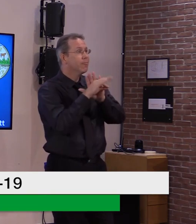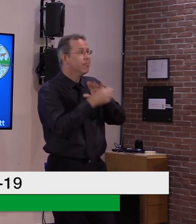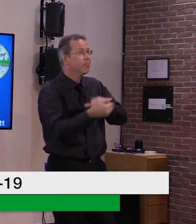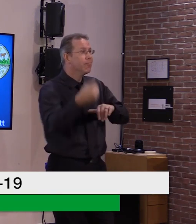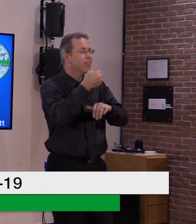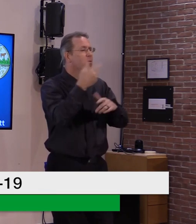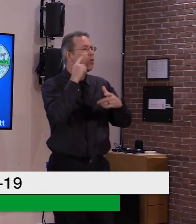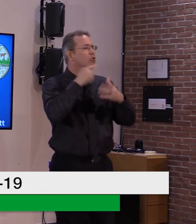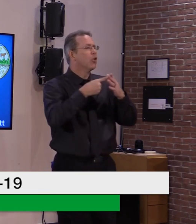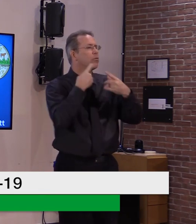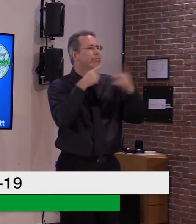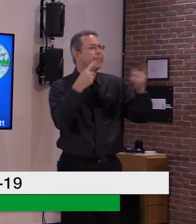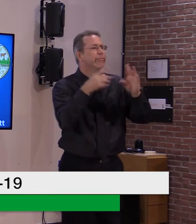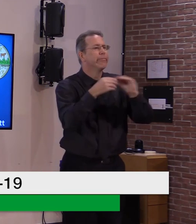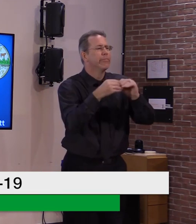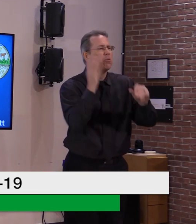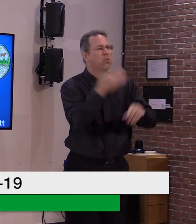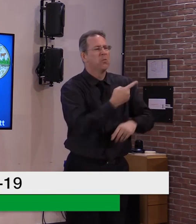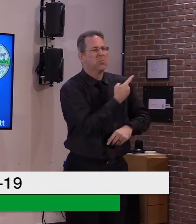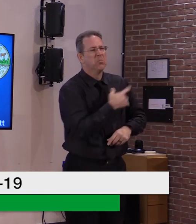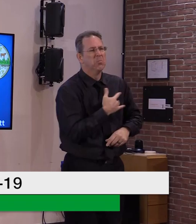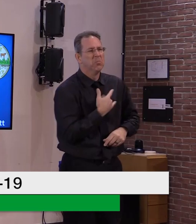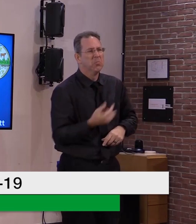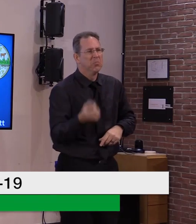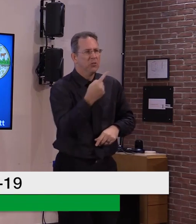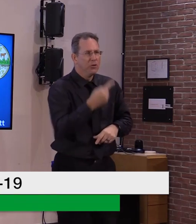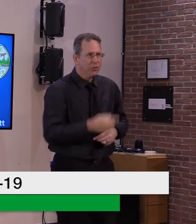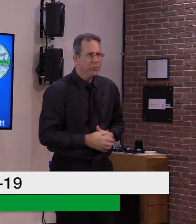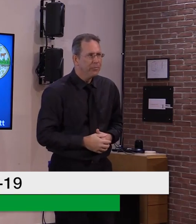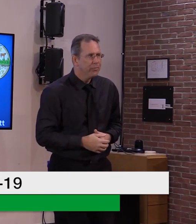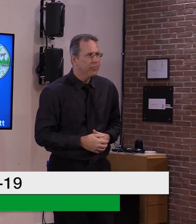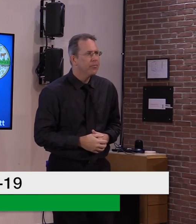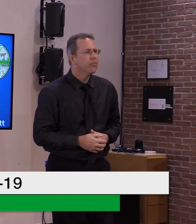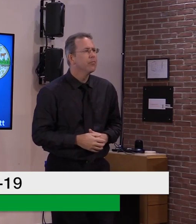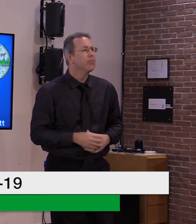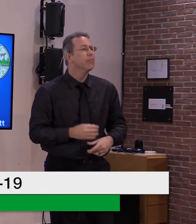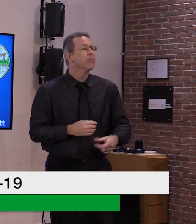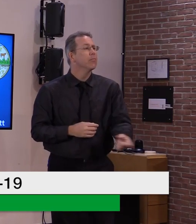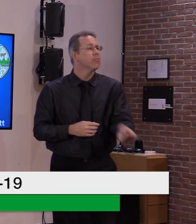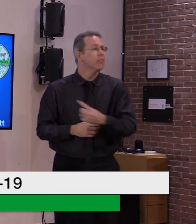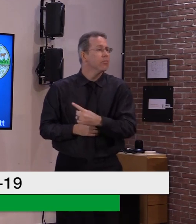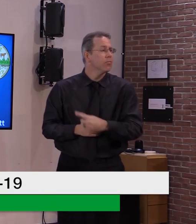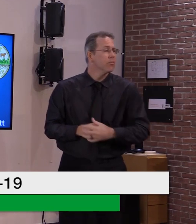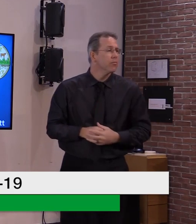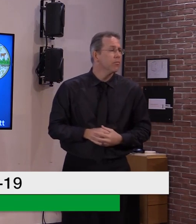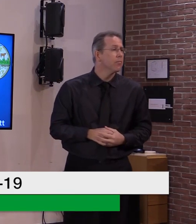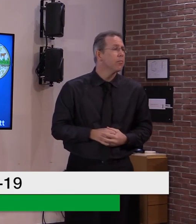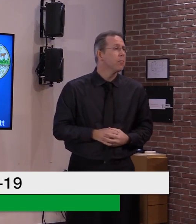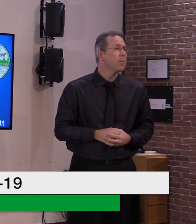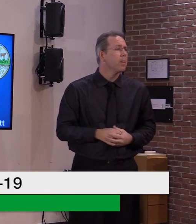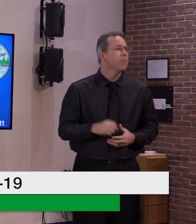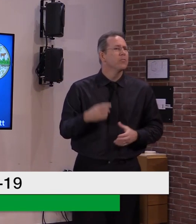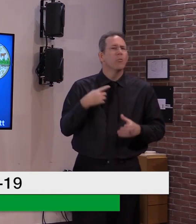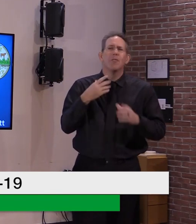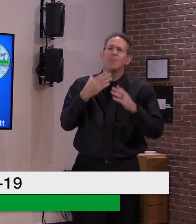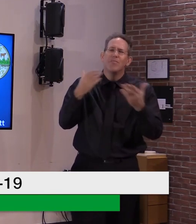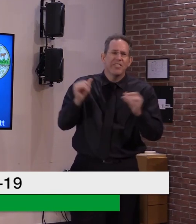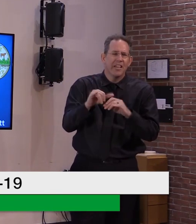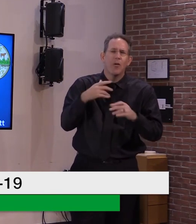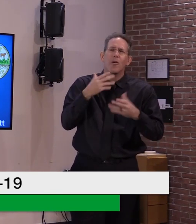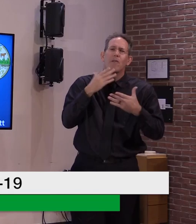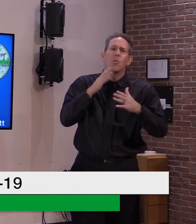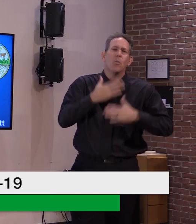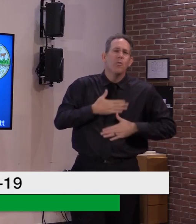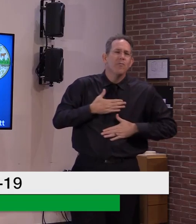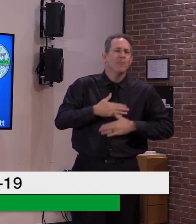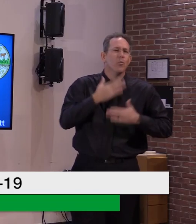with that i think that's everyone i want to wish everyone a very warm and happy thanksgiving um and